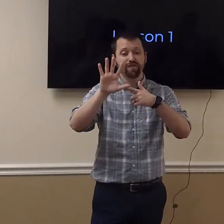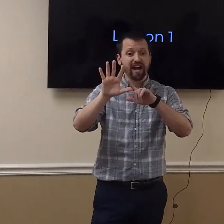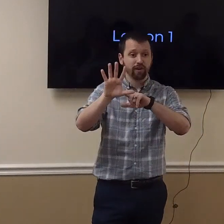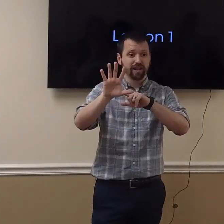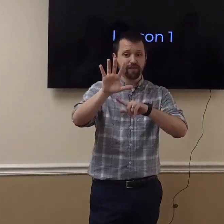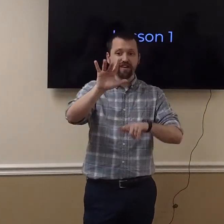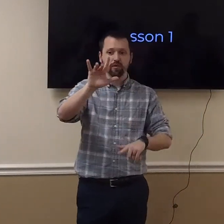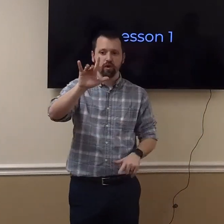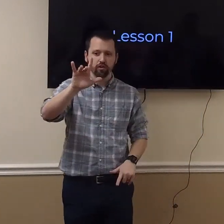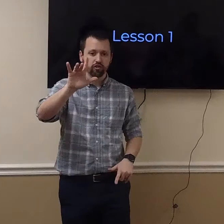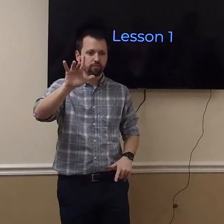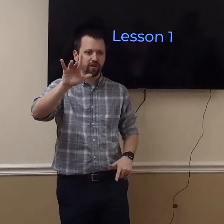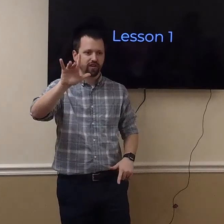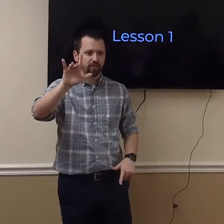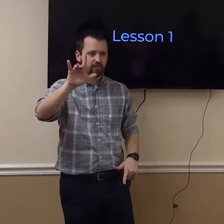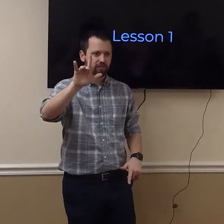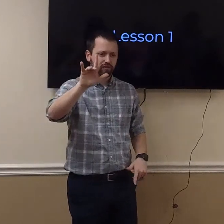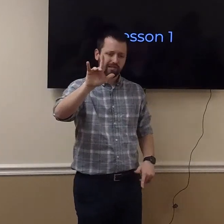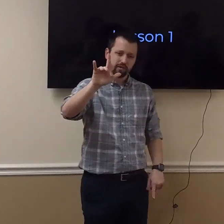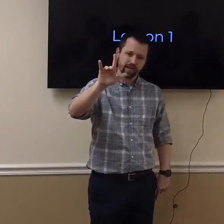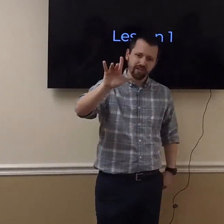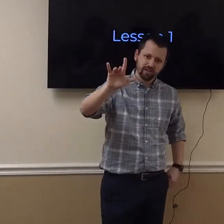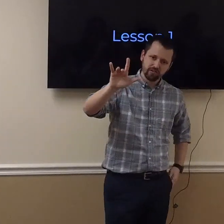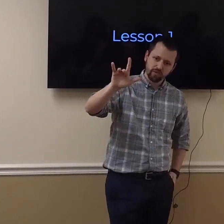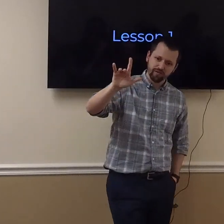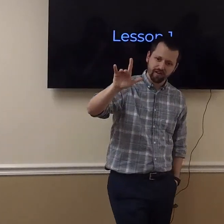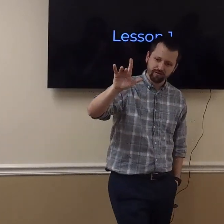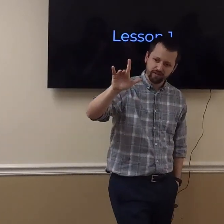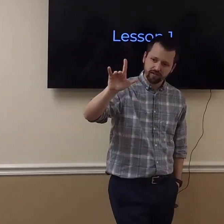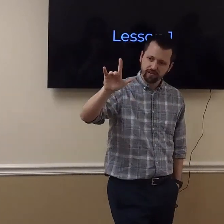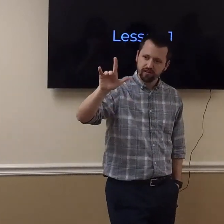25. You're going to make a 5 and then wiggle your 2 middle fingers. So right there.